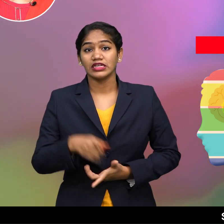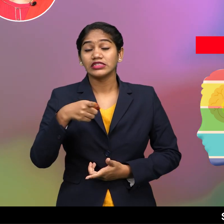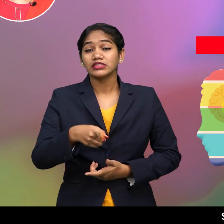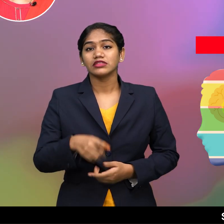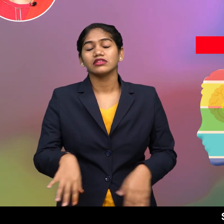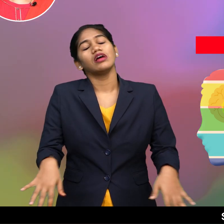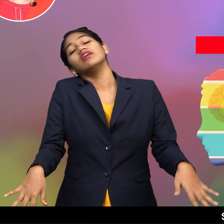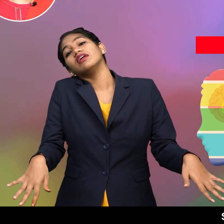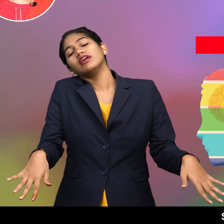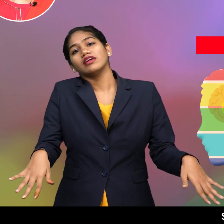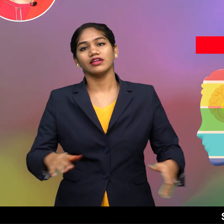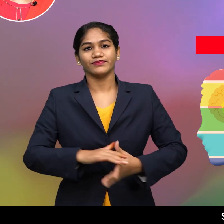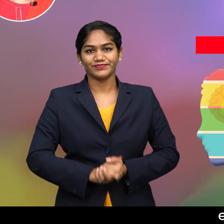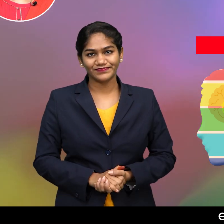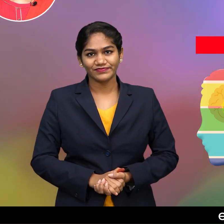seizures,